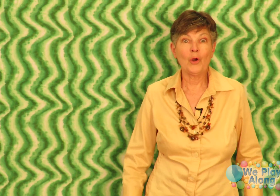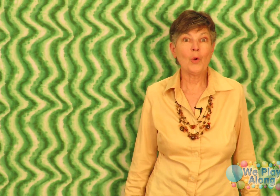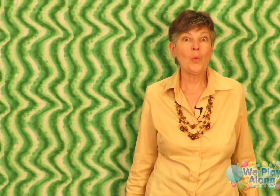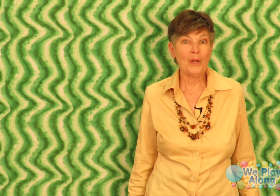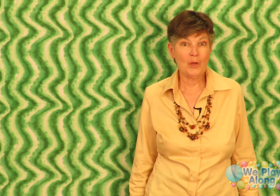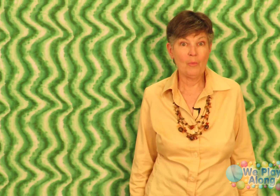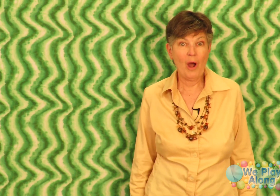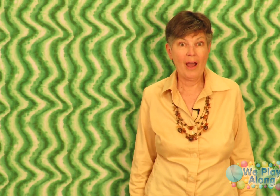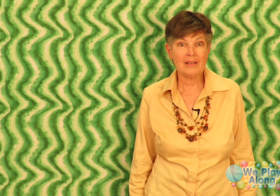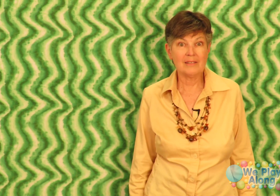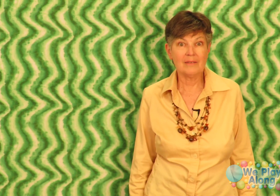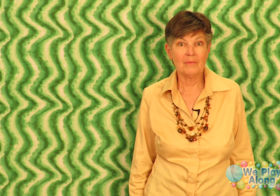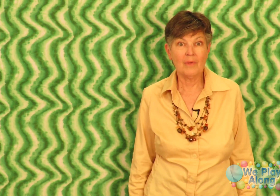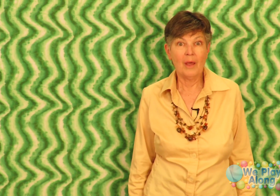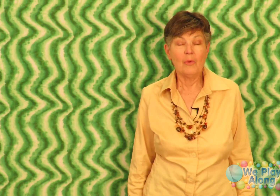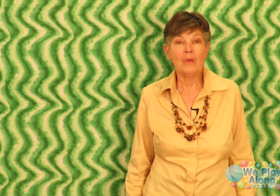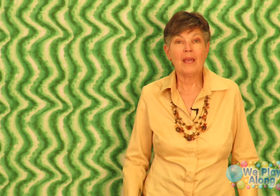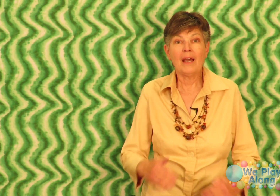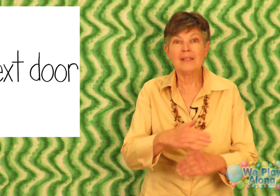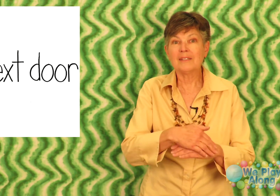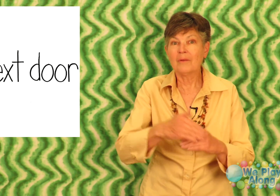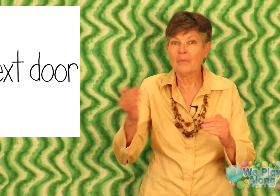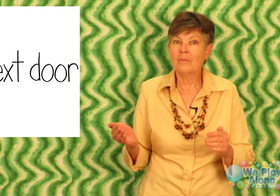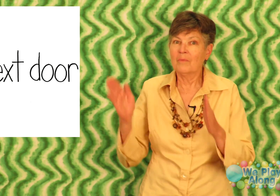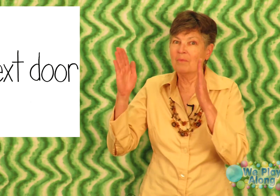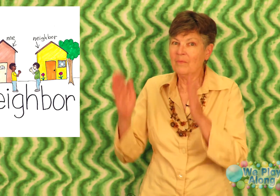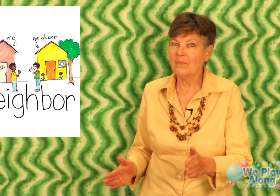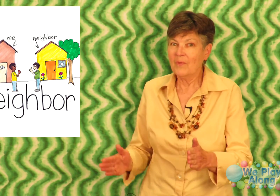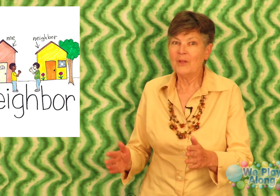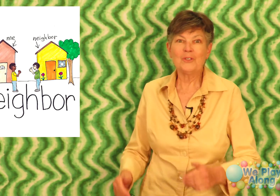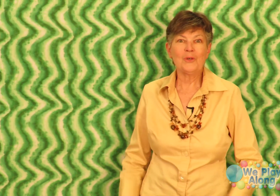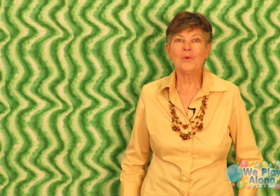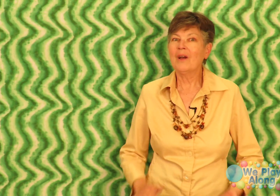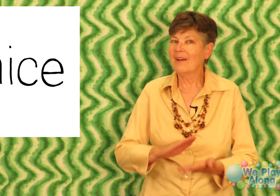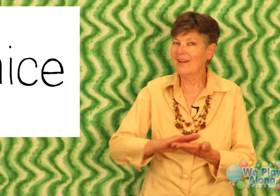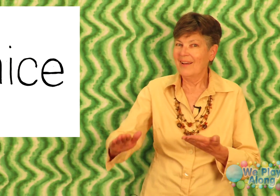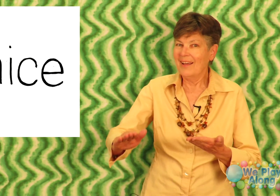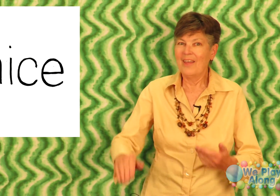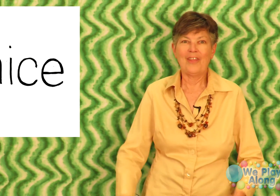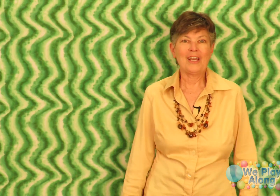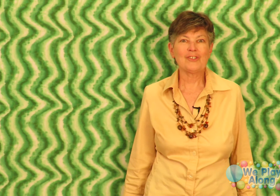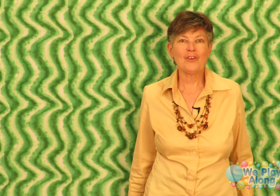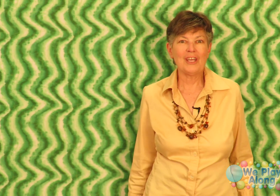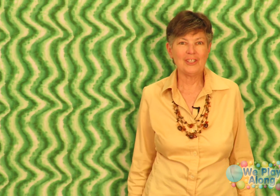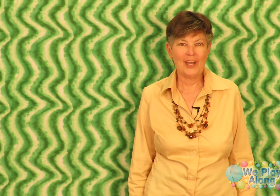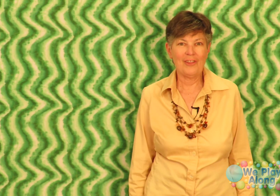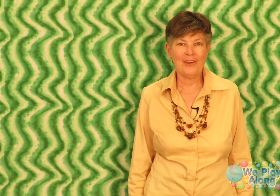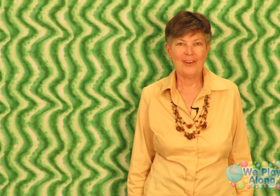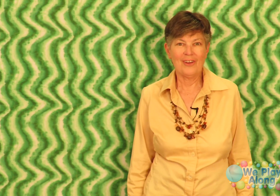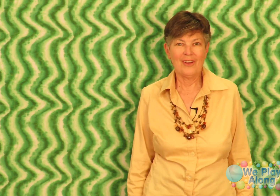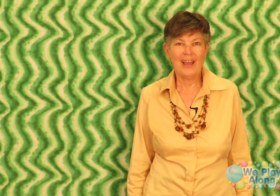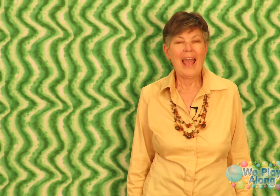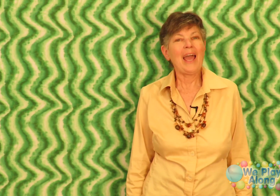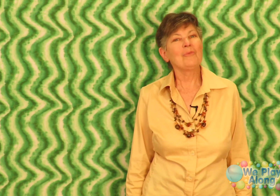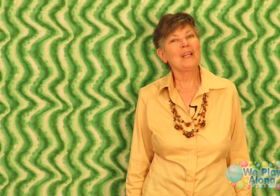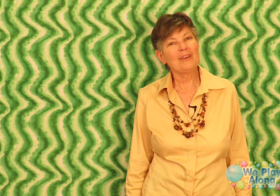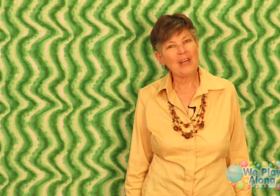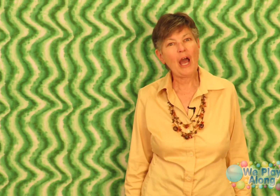her window box, because do things for each other. And we lived